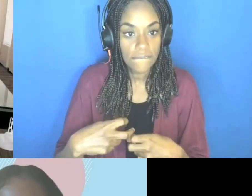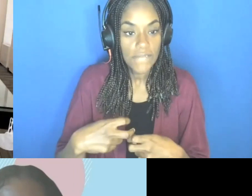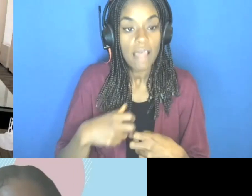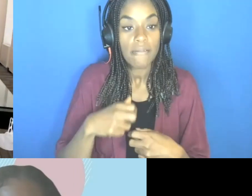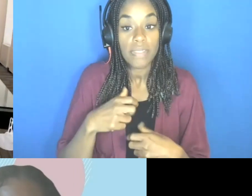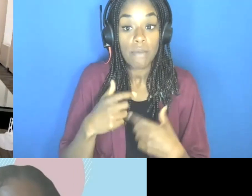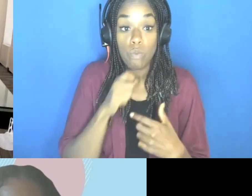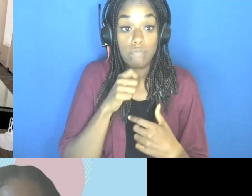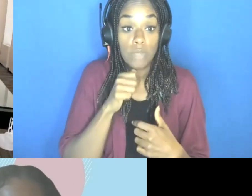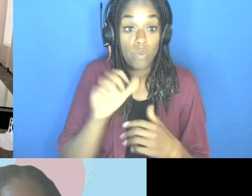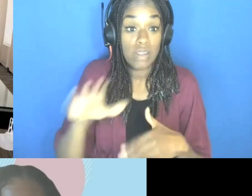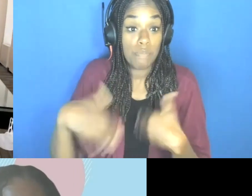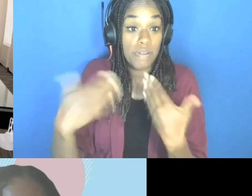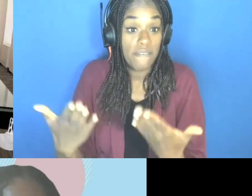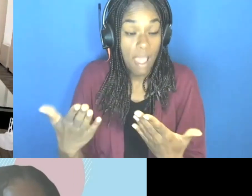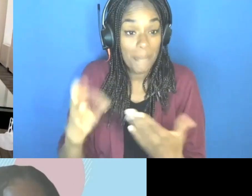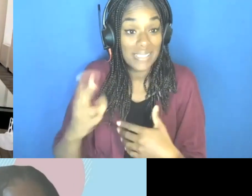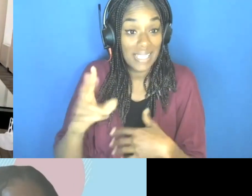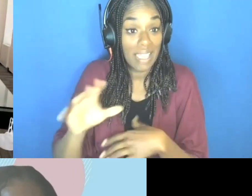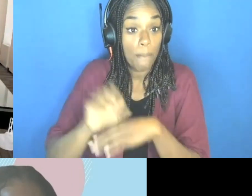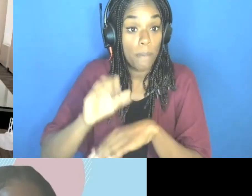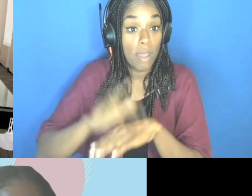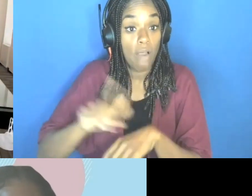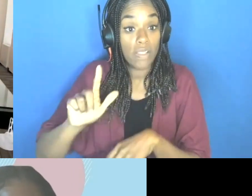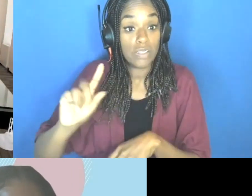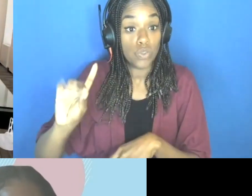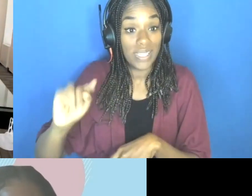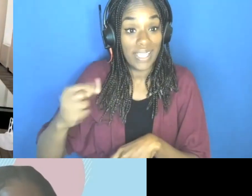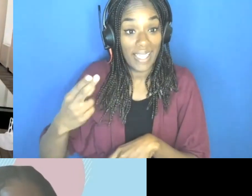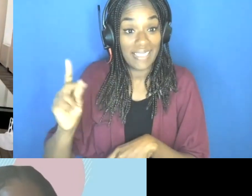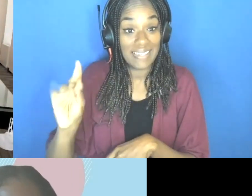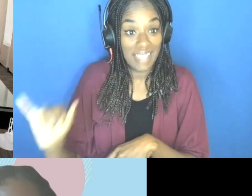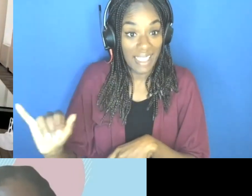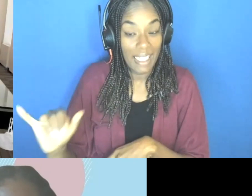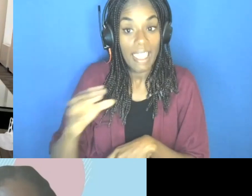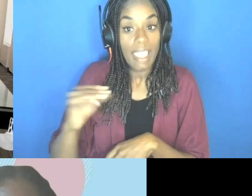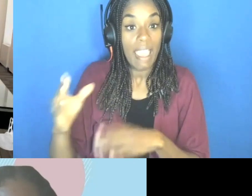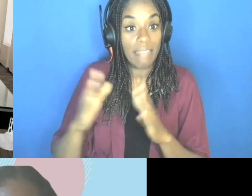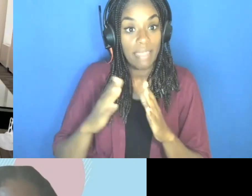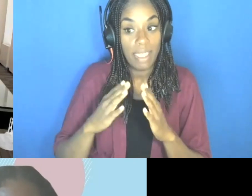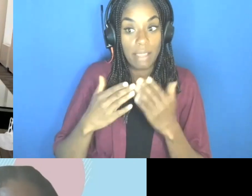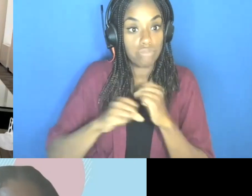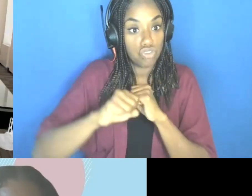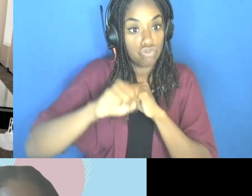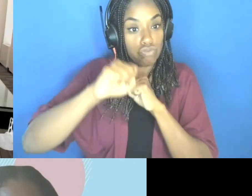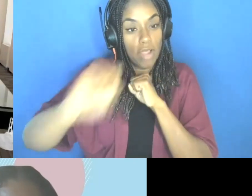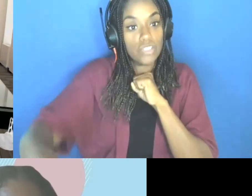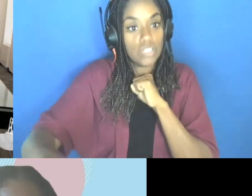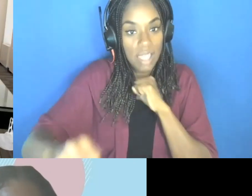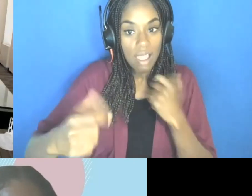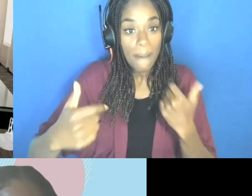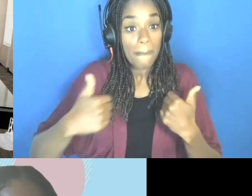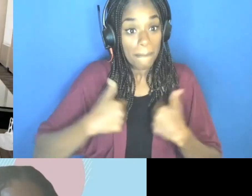appointment upon my 28th day, and they stretched it out. So I felt like me as a gay person was hindered from